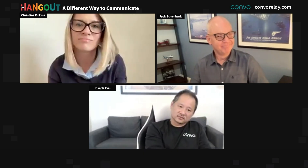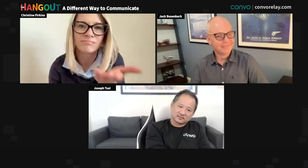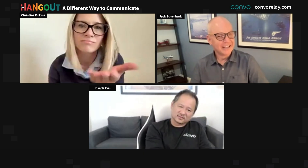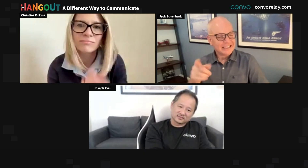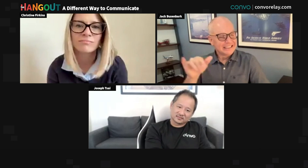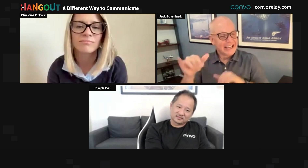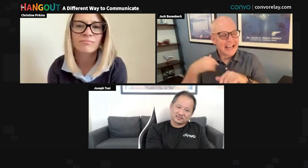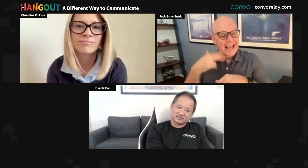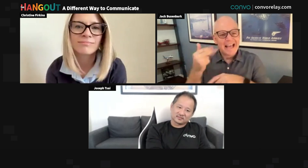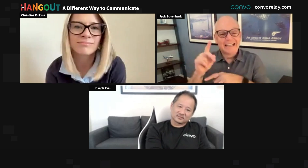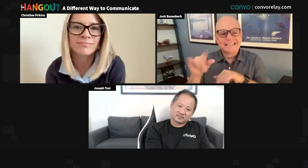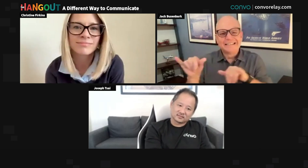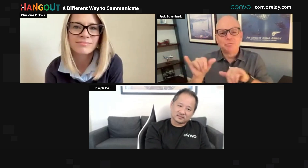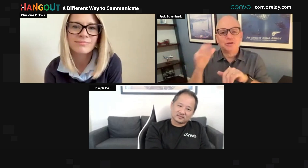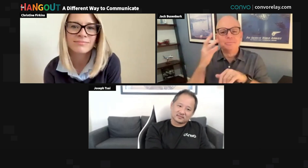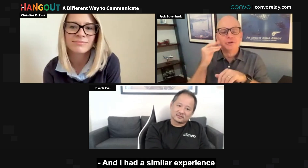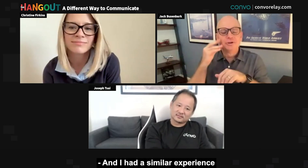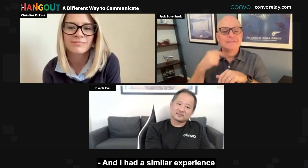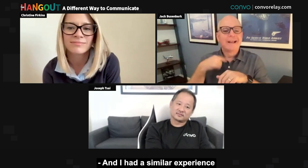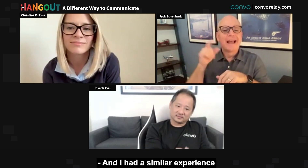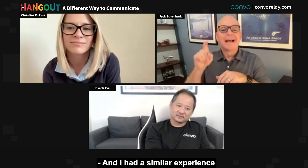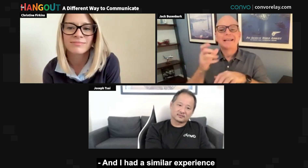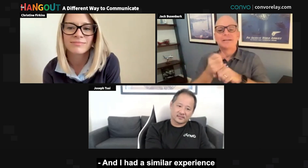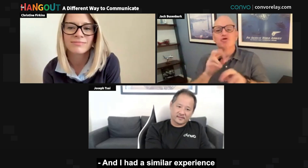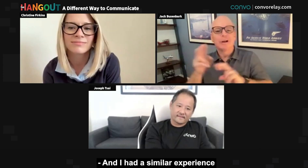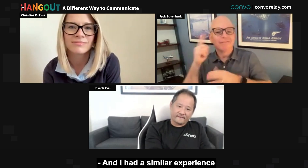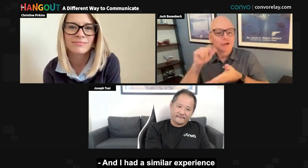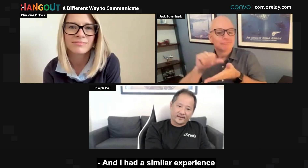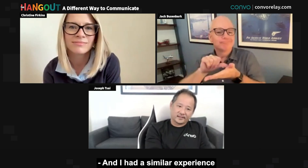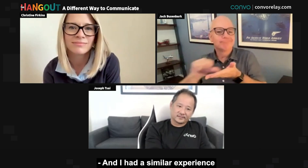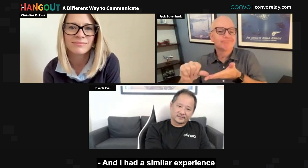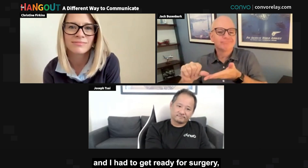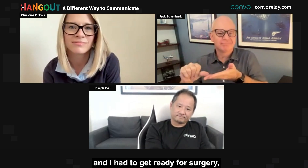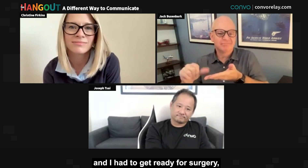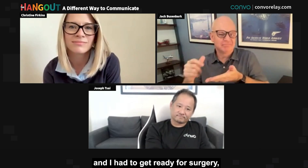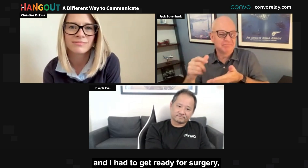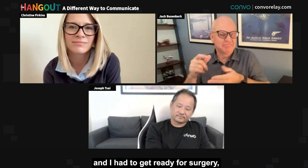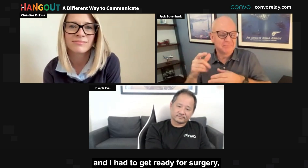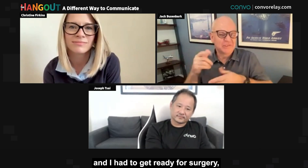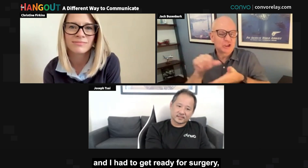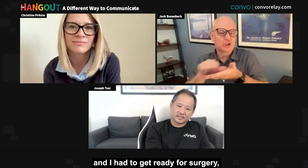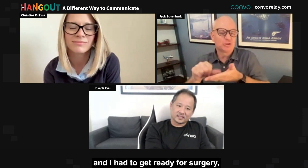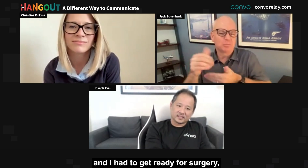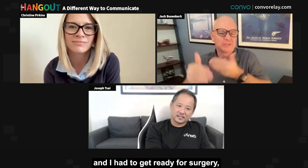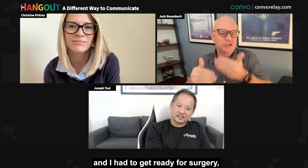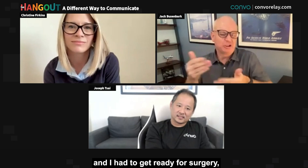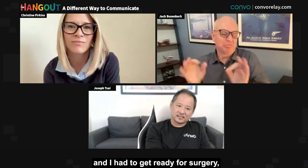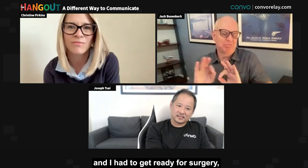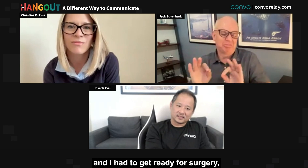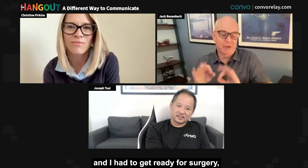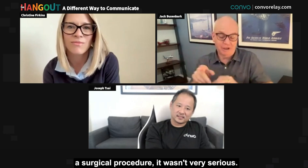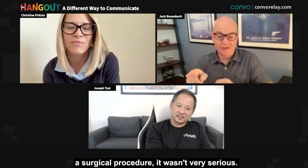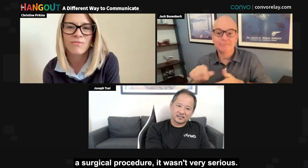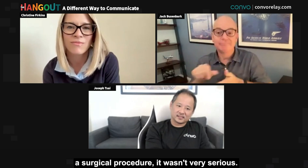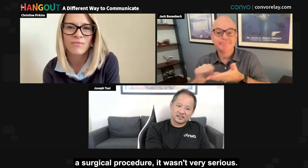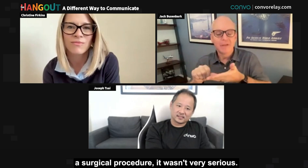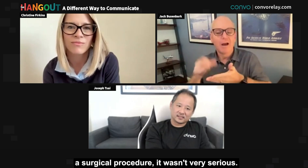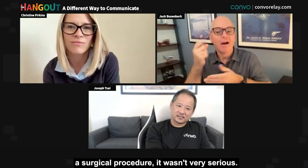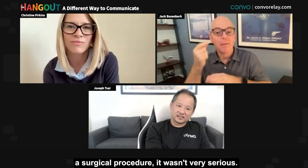great. And I had a similar experience, and I had to get ready for surgery, a surgical procedure. It wasn't